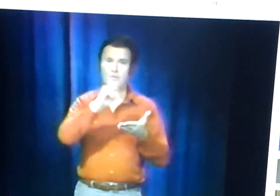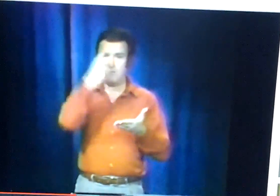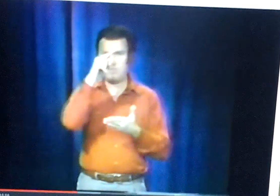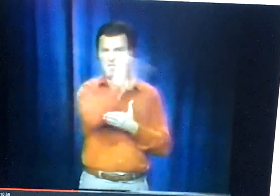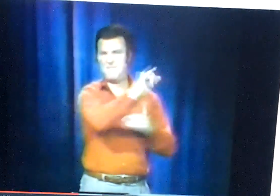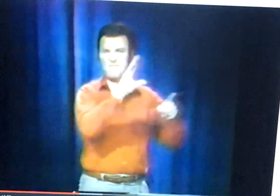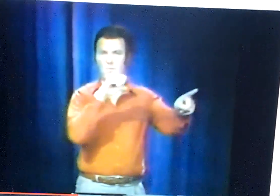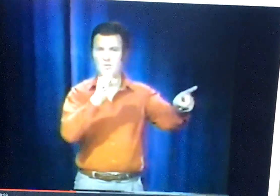the